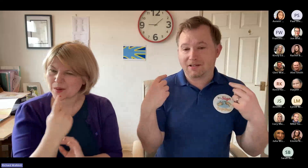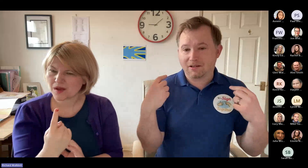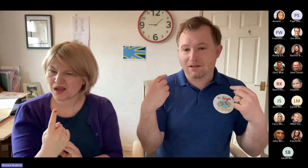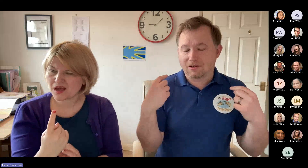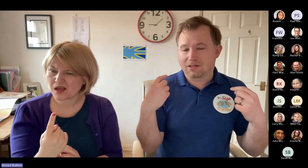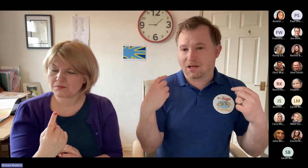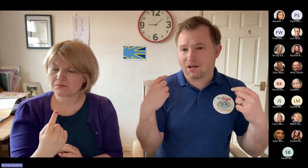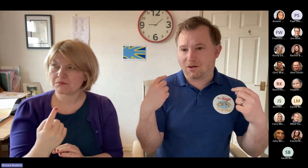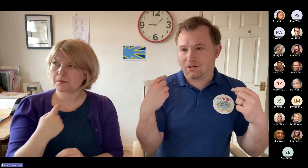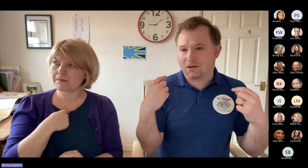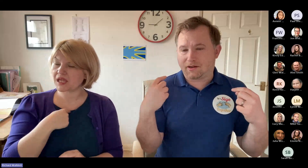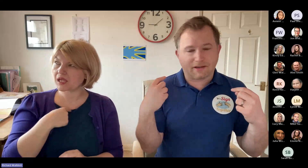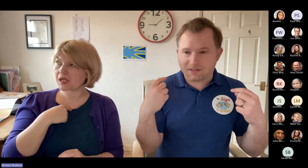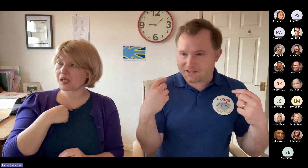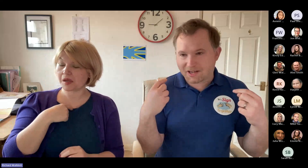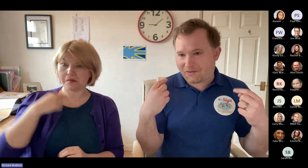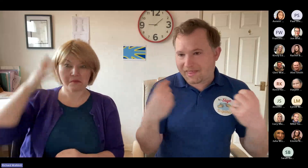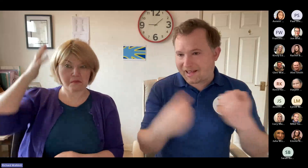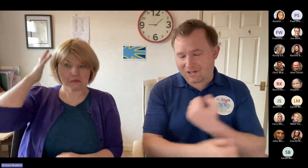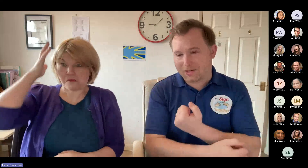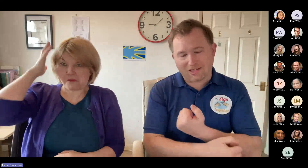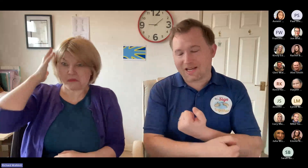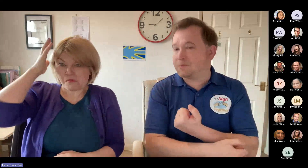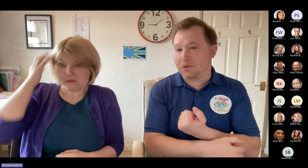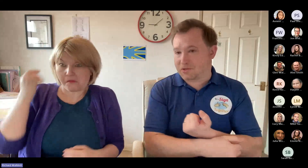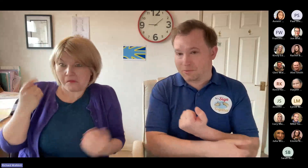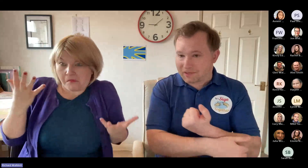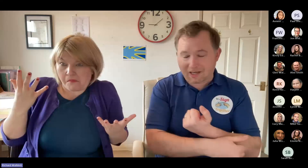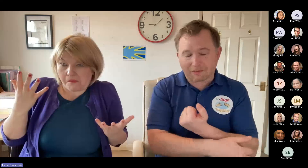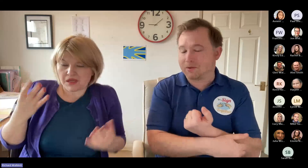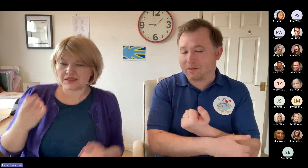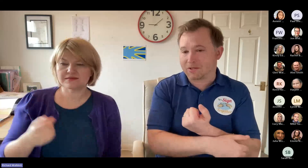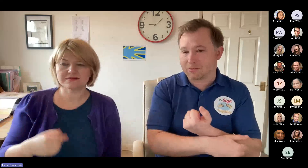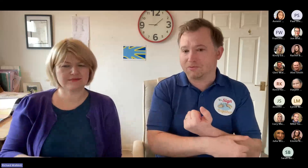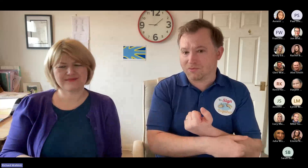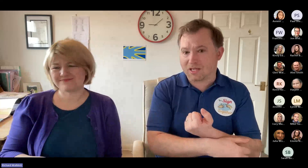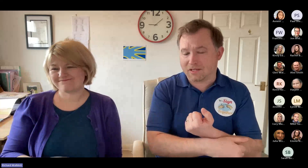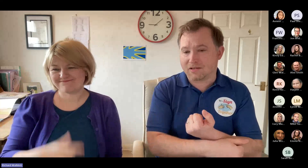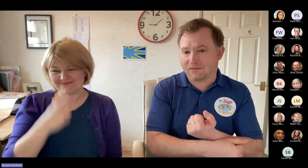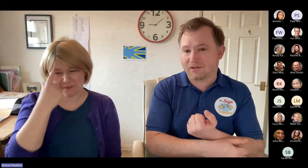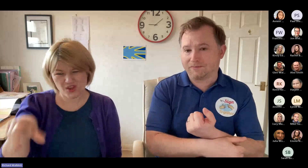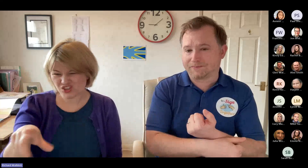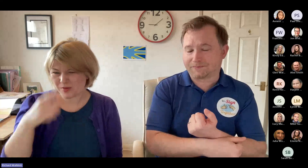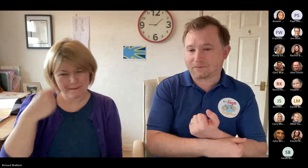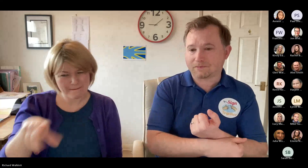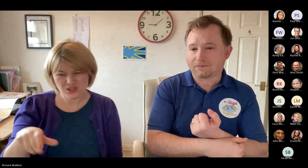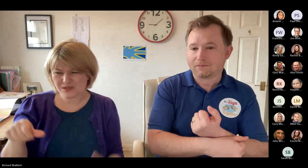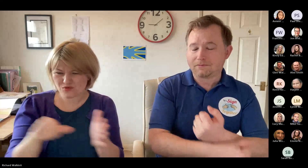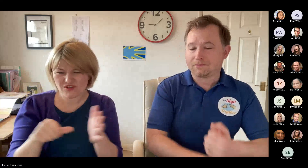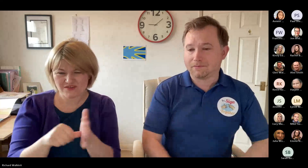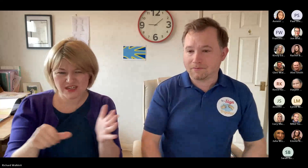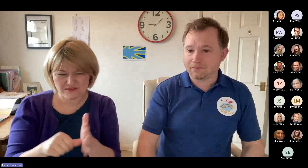aids. So I can't decipher that at all. It's impossible, absolutely impossible, really, really difficult.